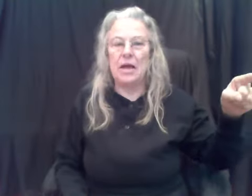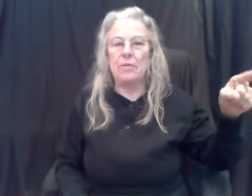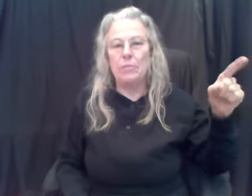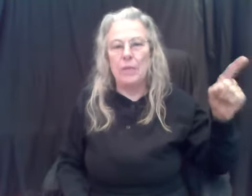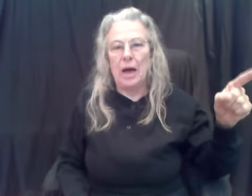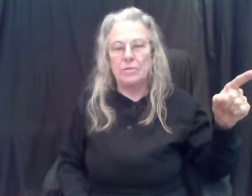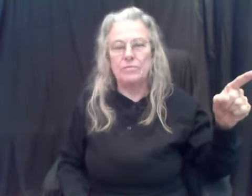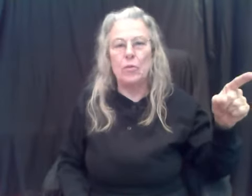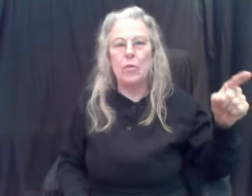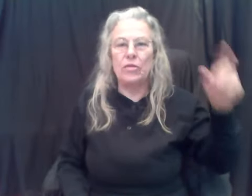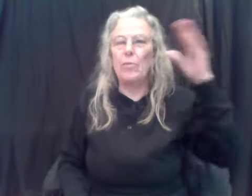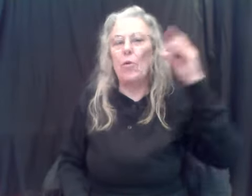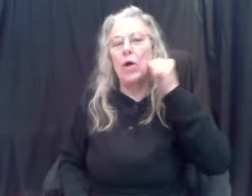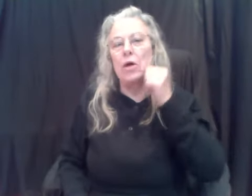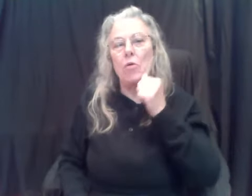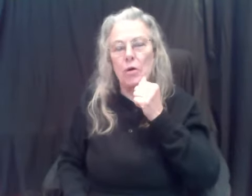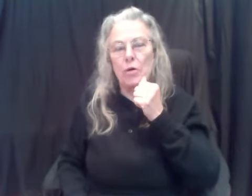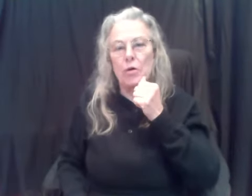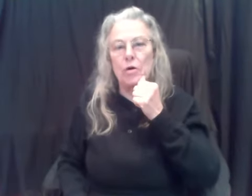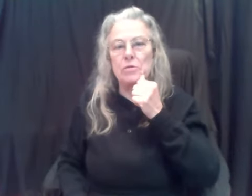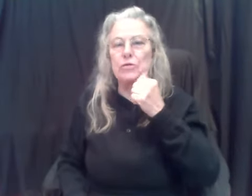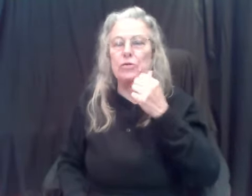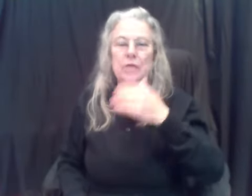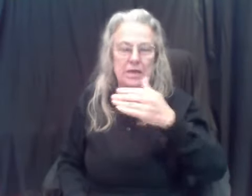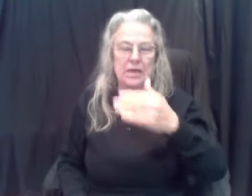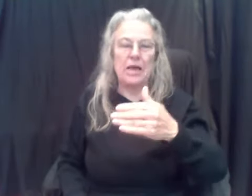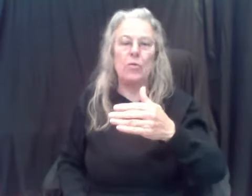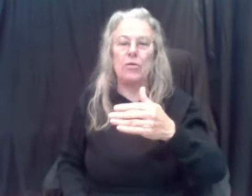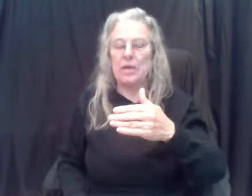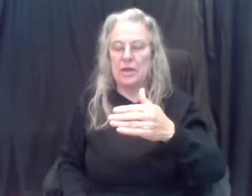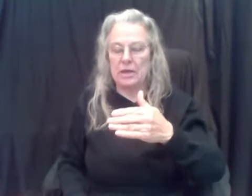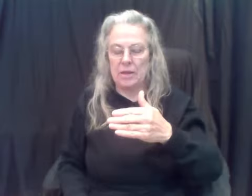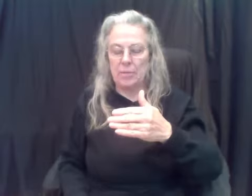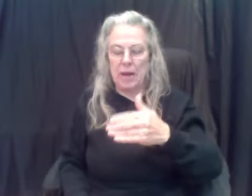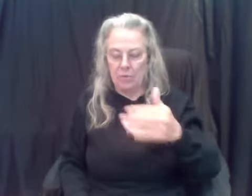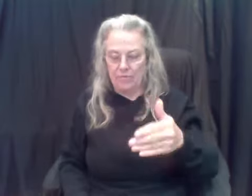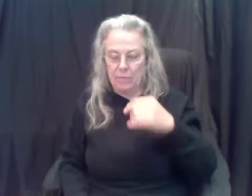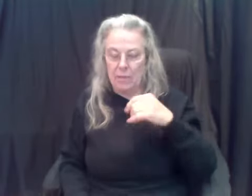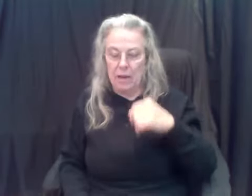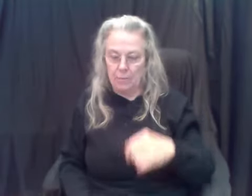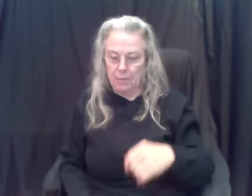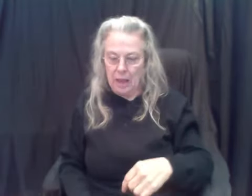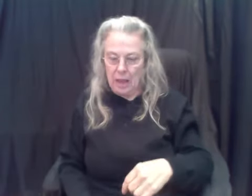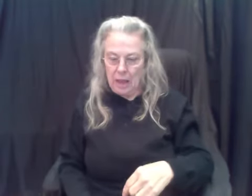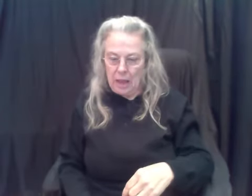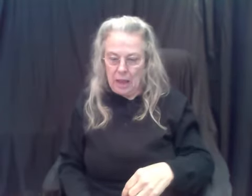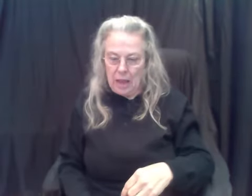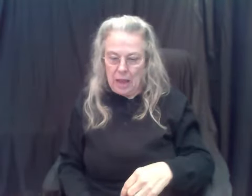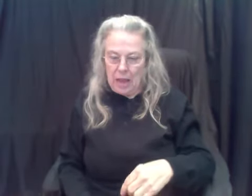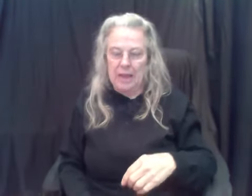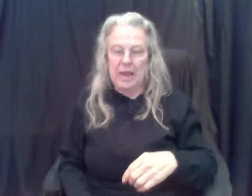with the boy or girl to designate whether it is a male or female gave